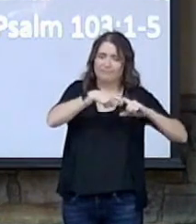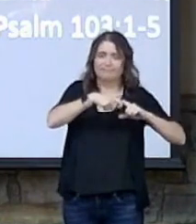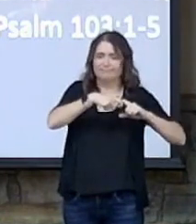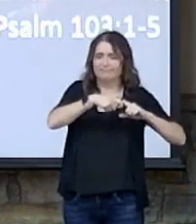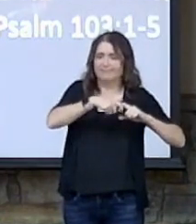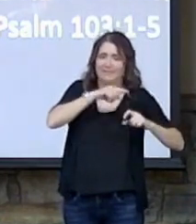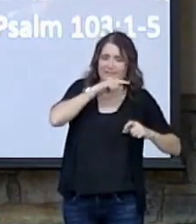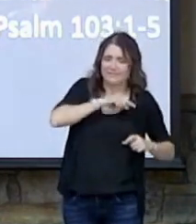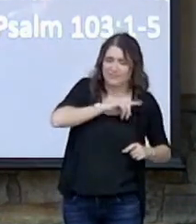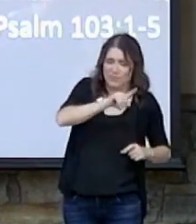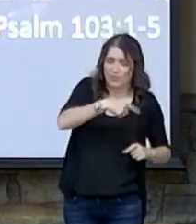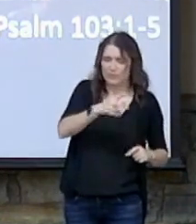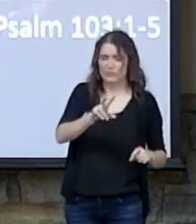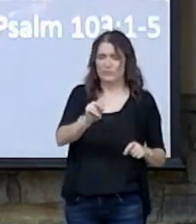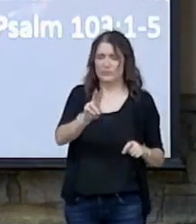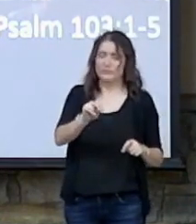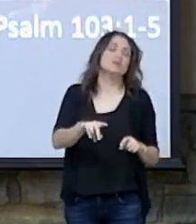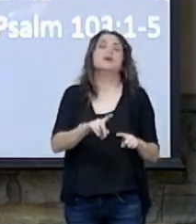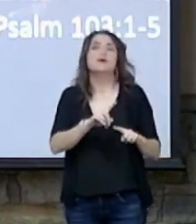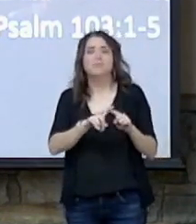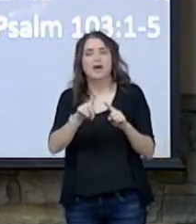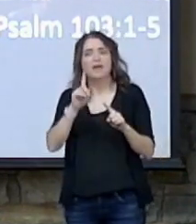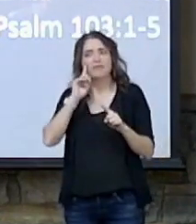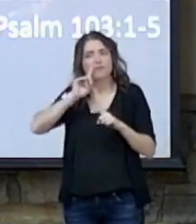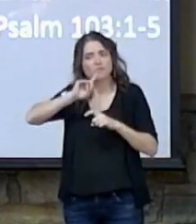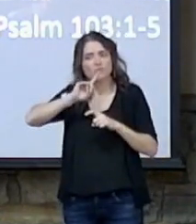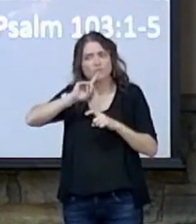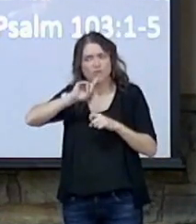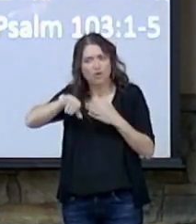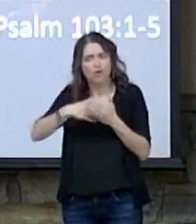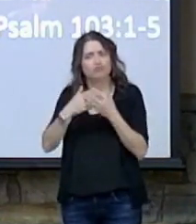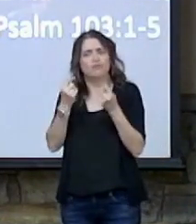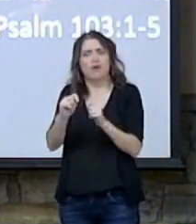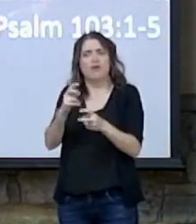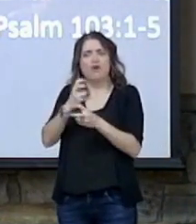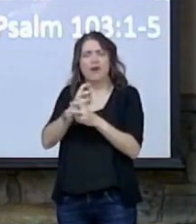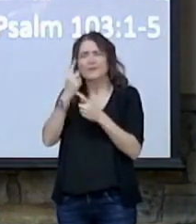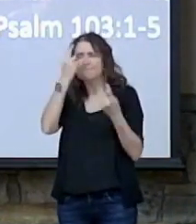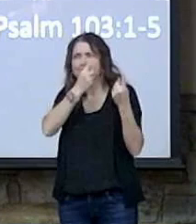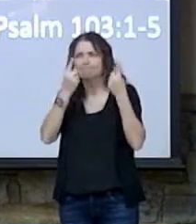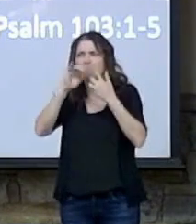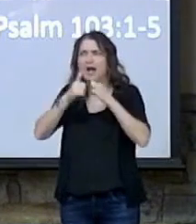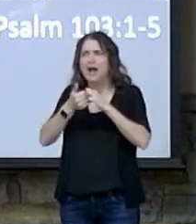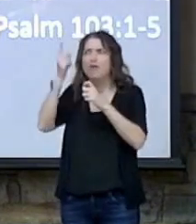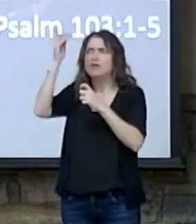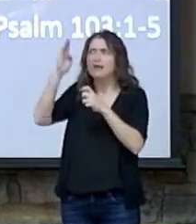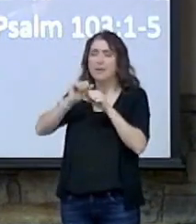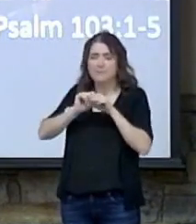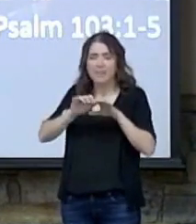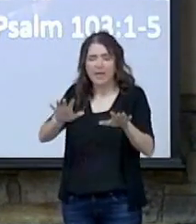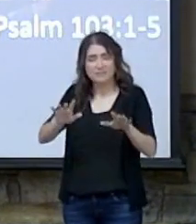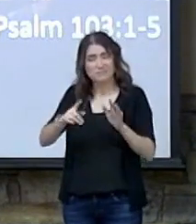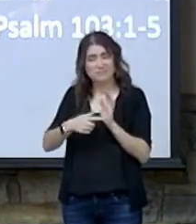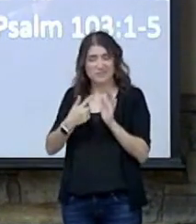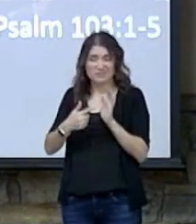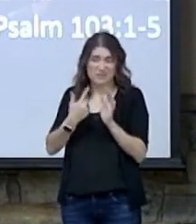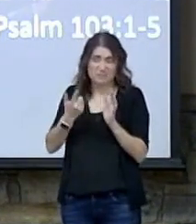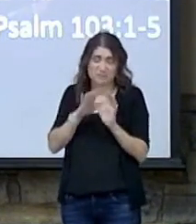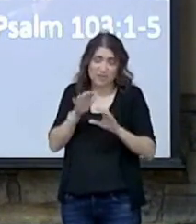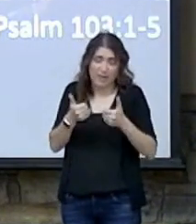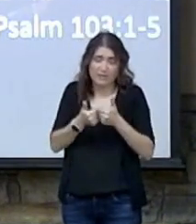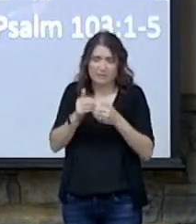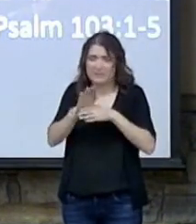all of us try really hard to think about how God has blessed us, but sometimes it can just be challenging with the busyness of